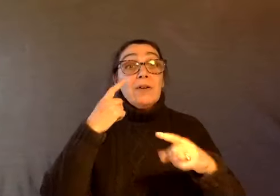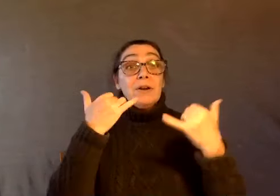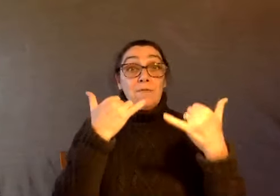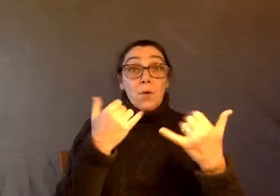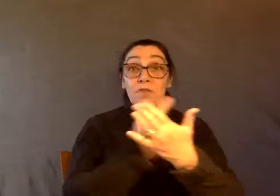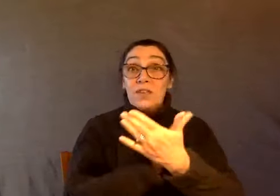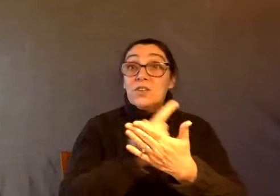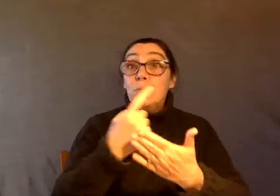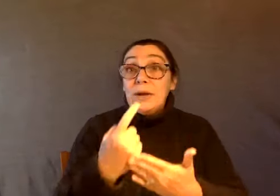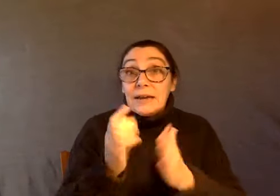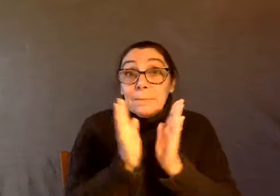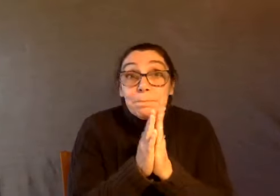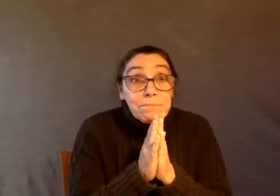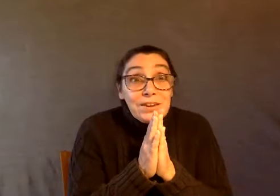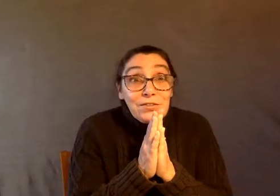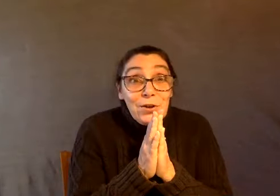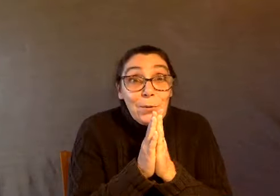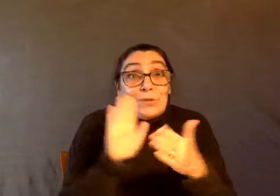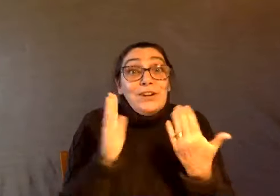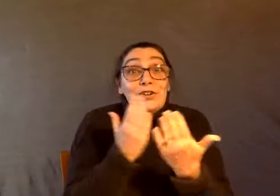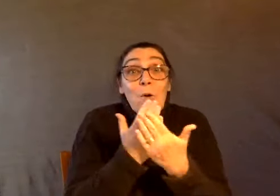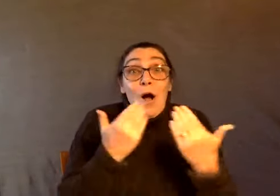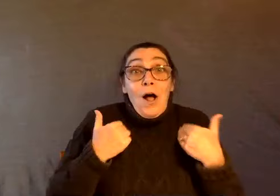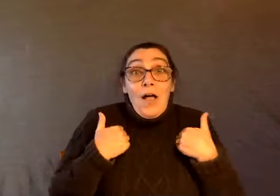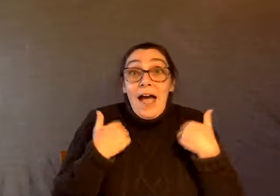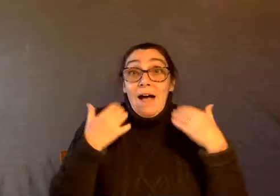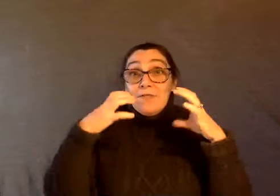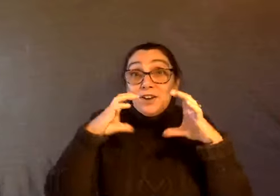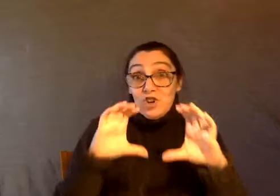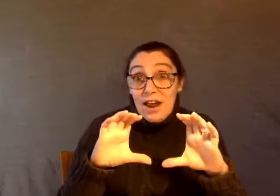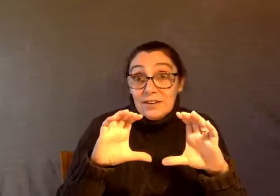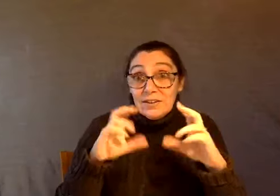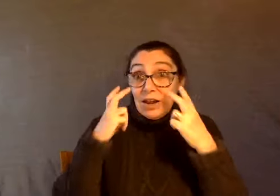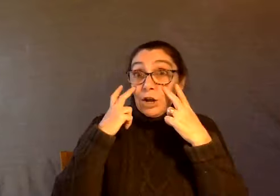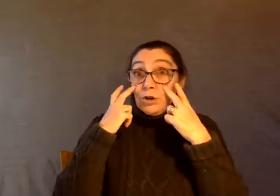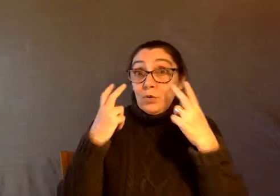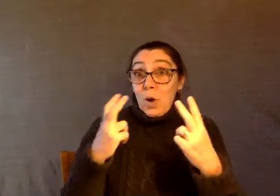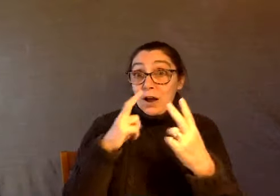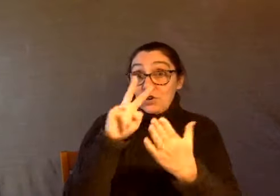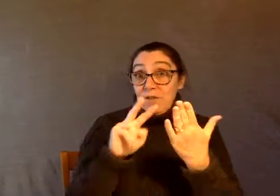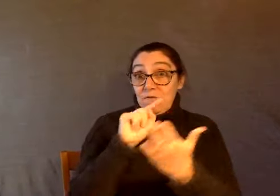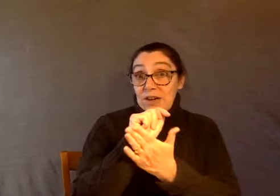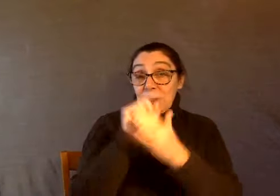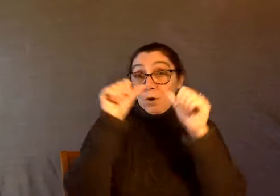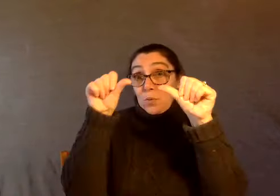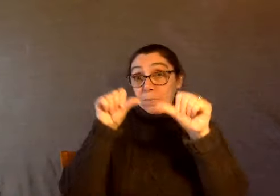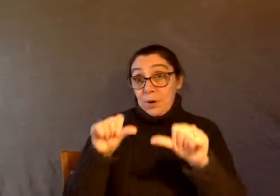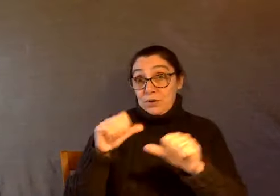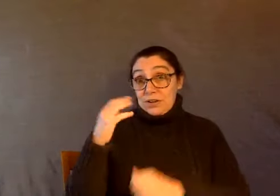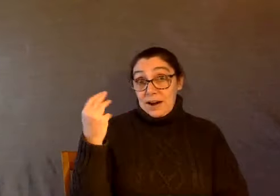vocabulary for this week. So did you all have a chance to watch the video we posted